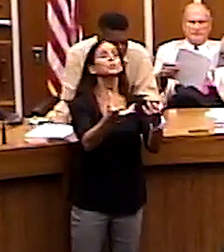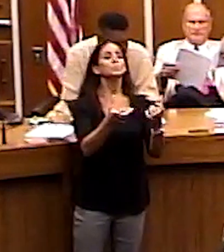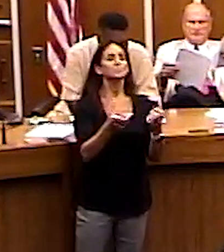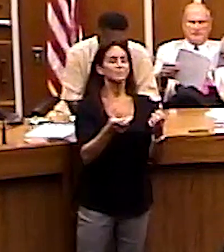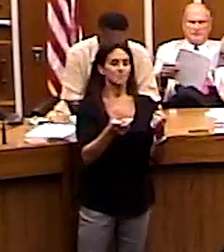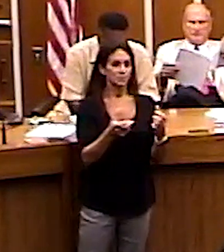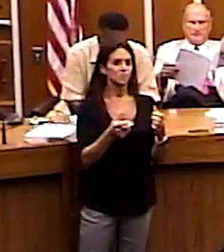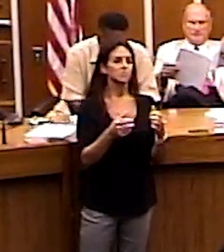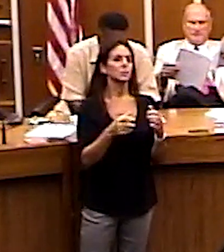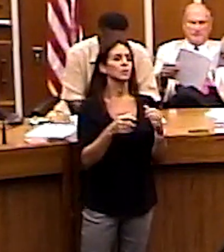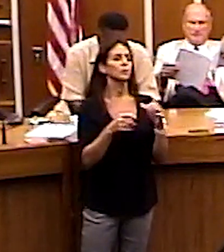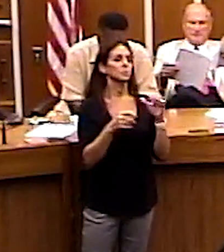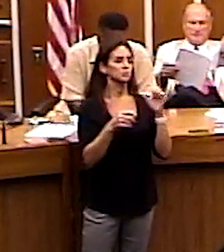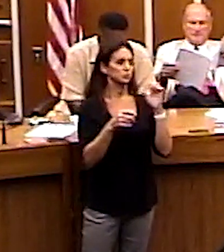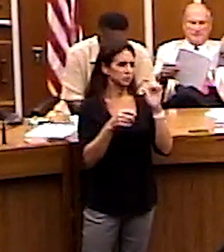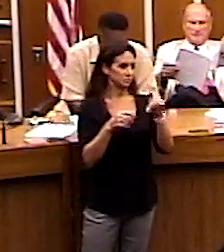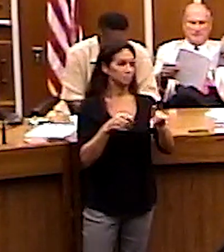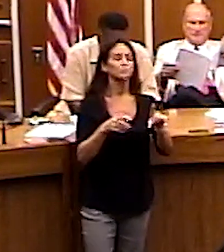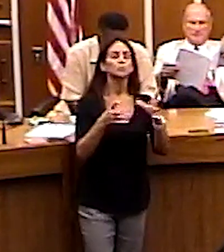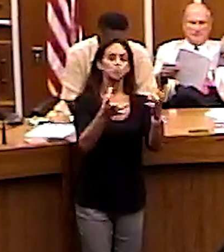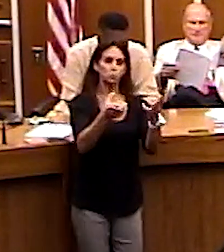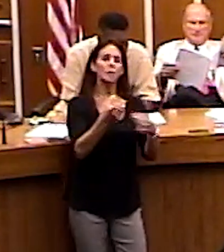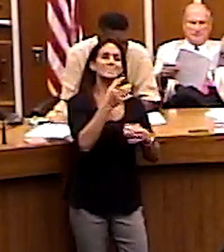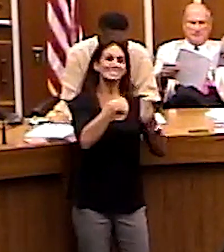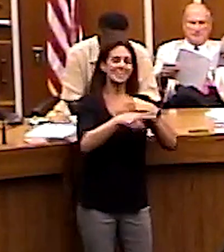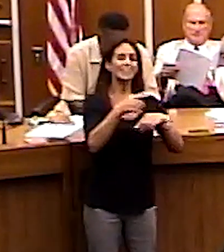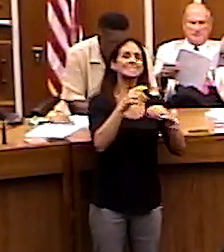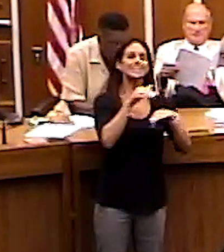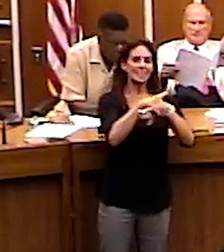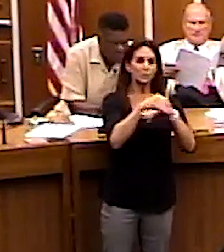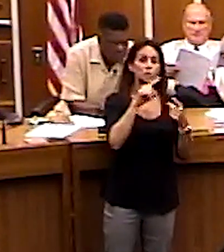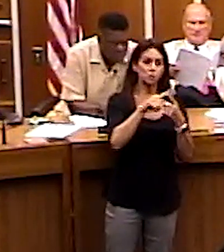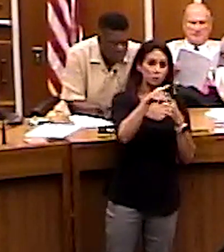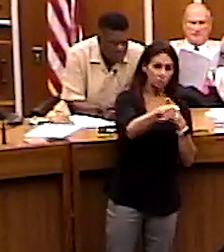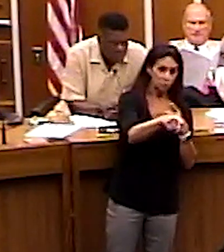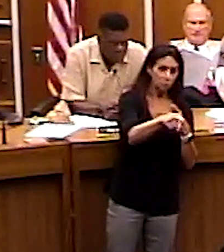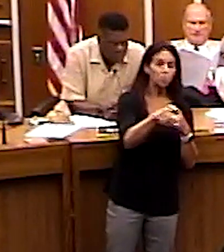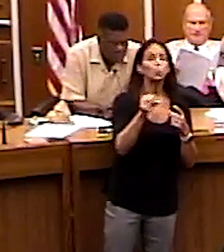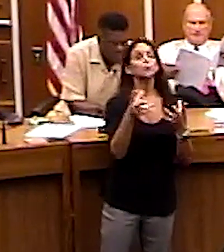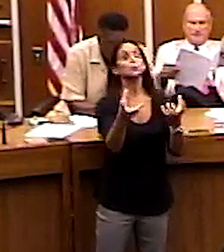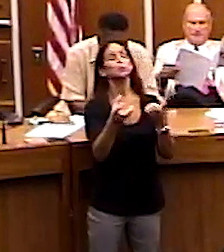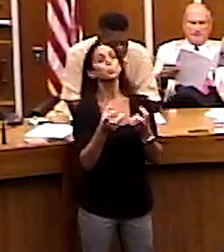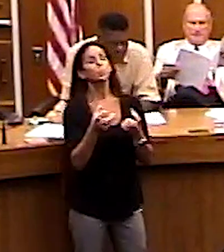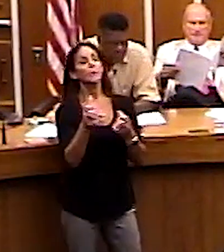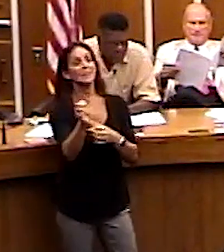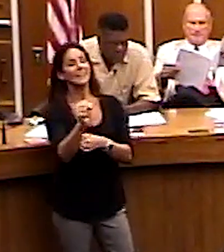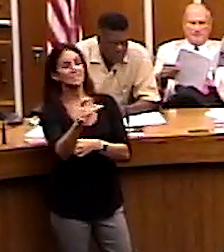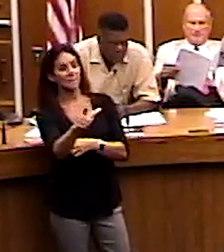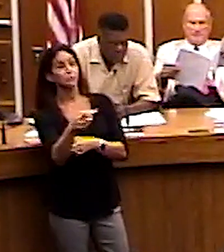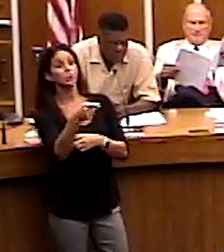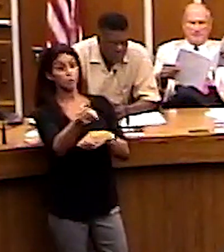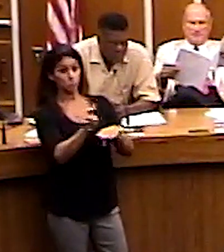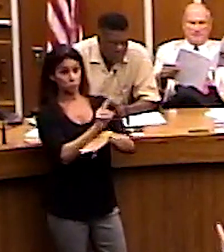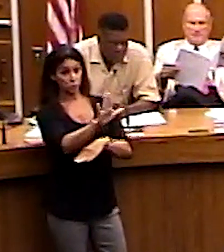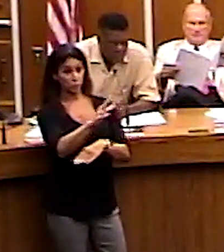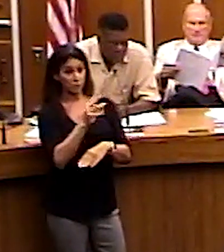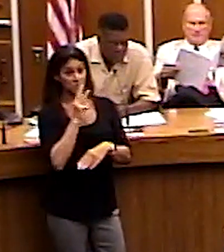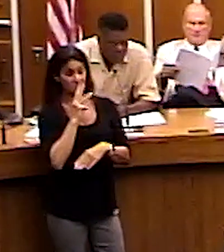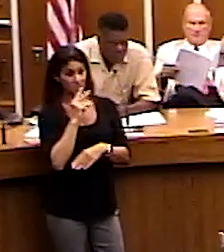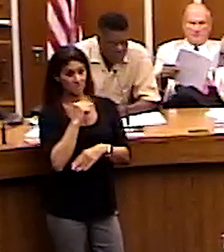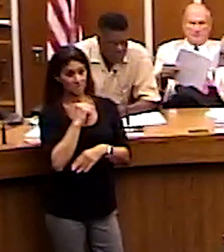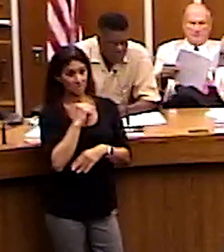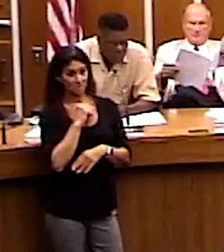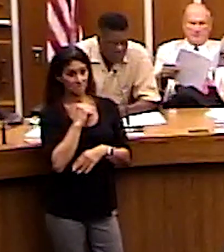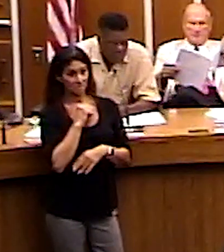Signed English? Which do you want signed English to you, or do you want ASL? You're going to use your